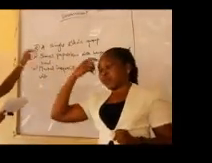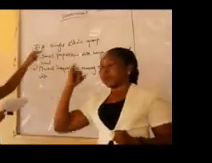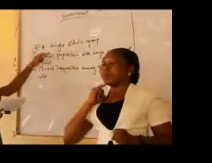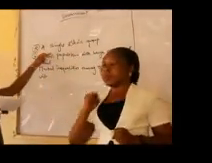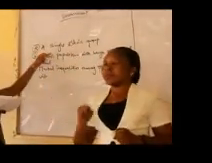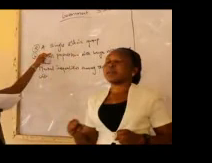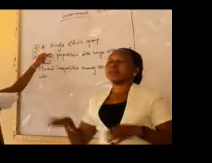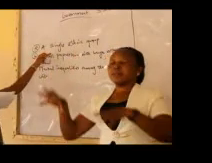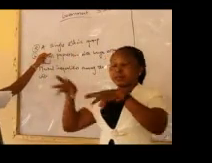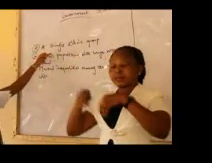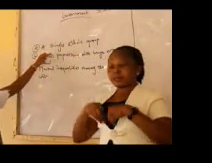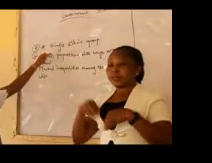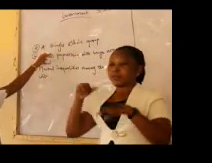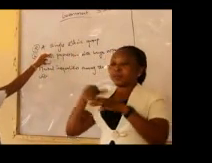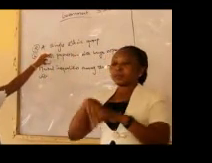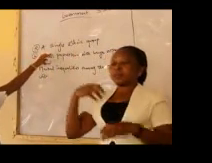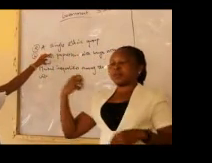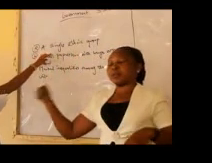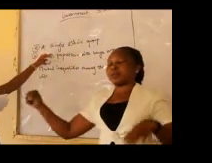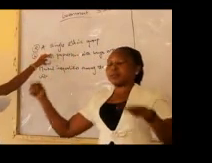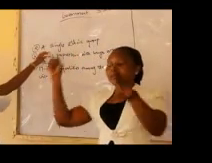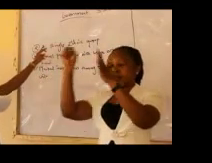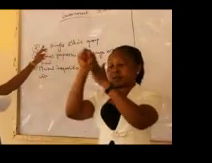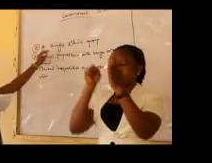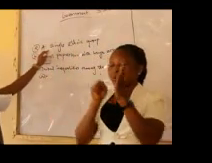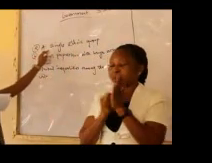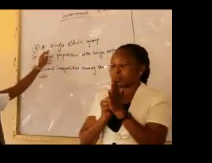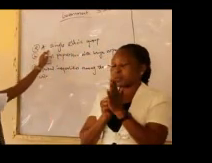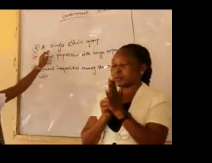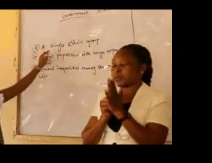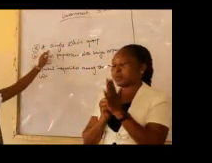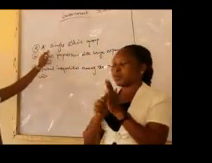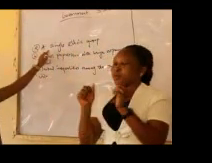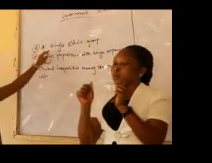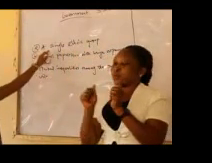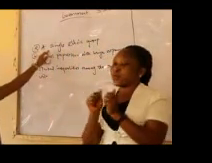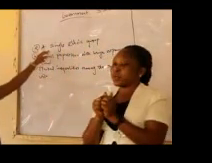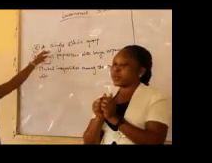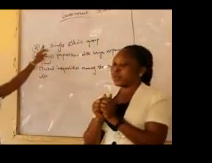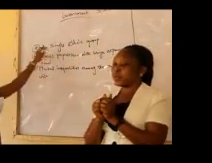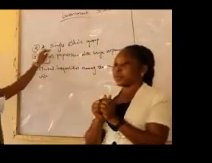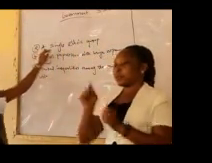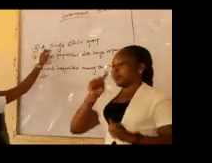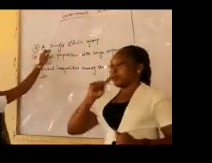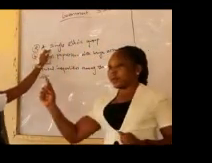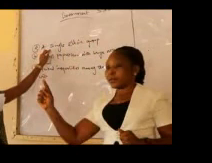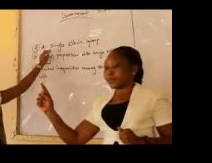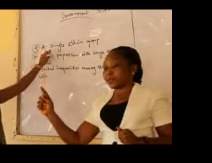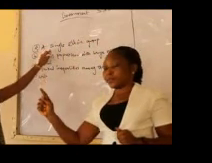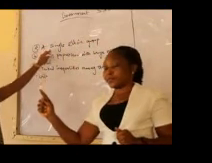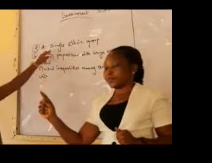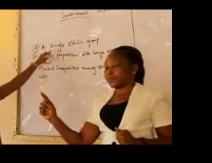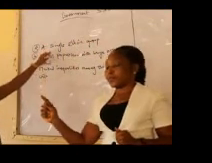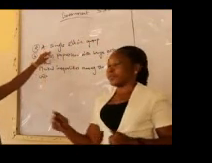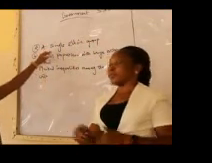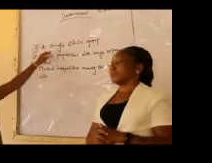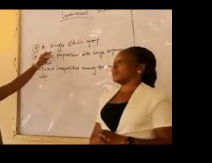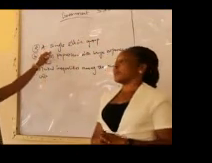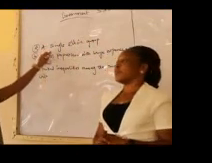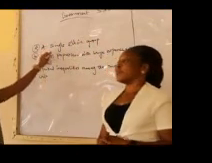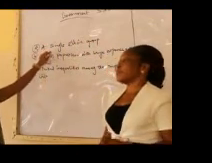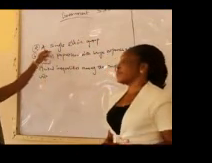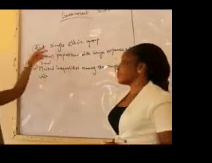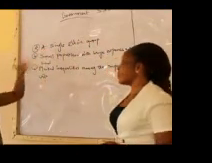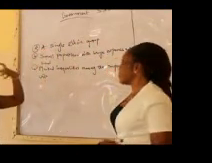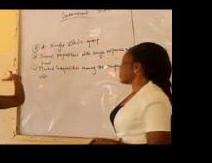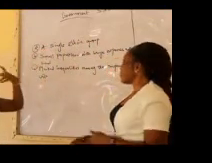A, a single ethnic group. It cannot be this answer, because we said that a federal system can only be adopted in a